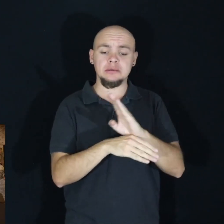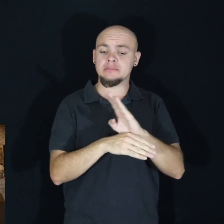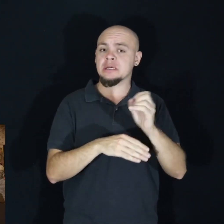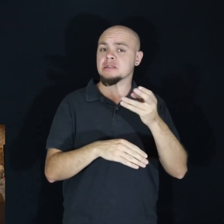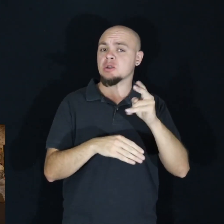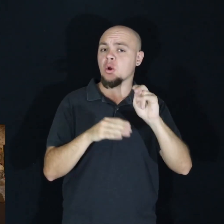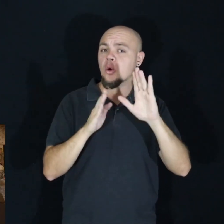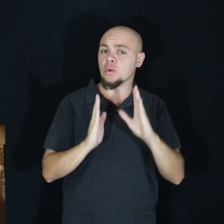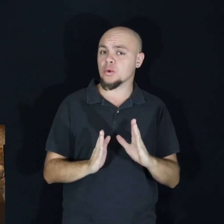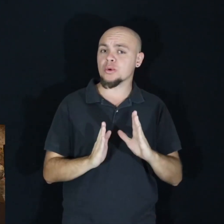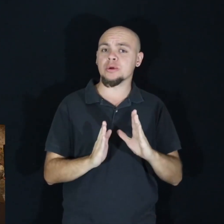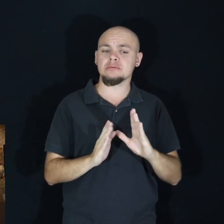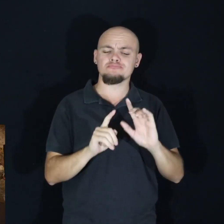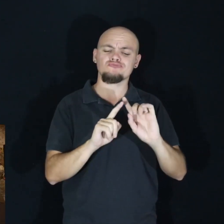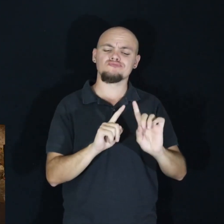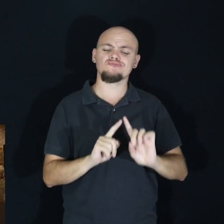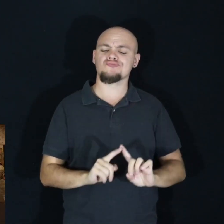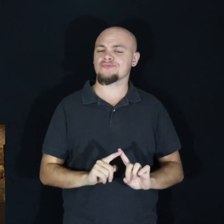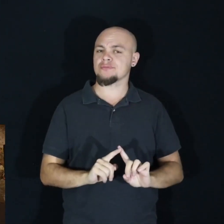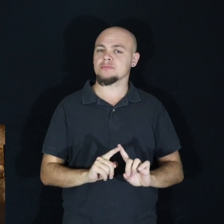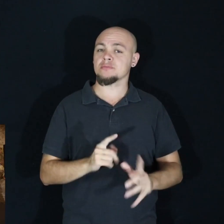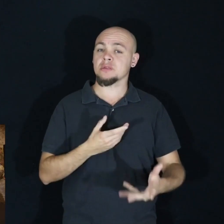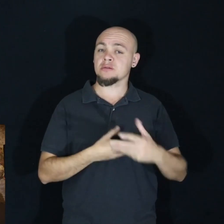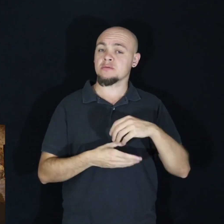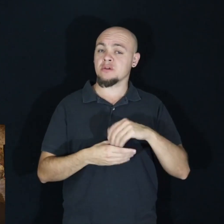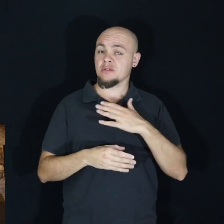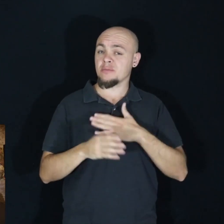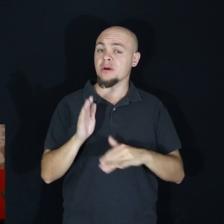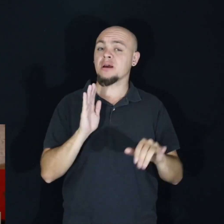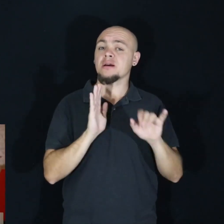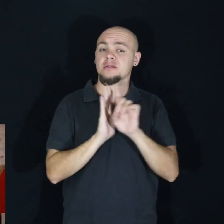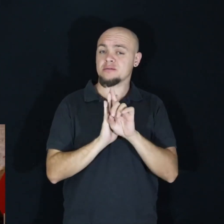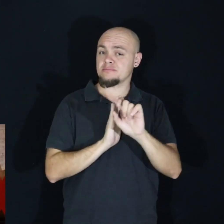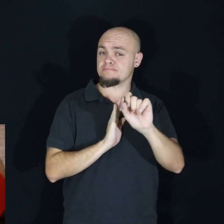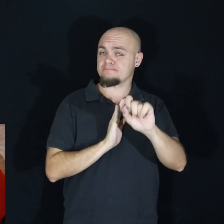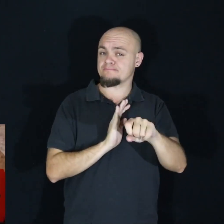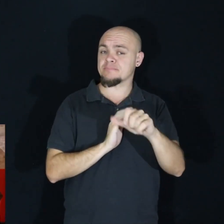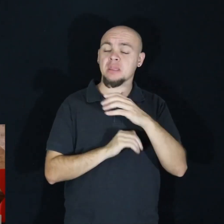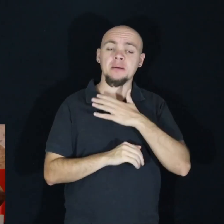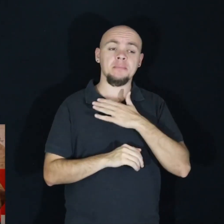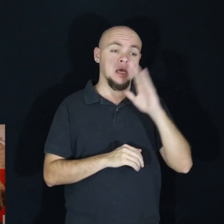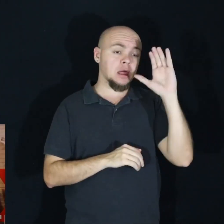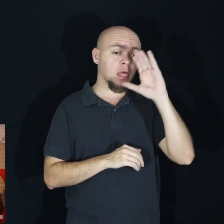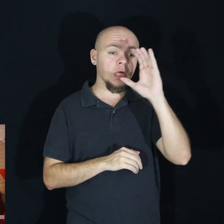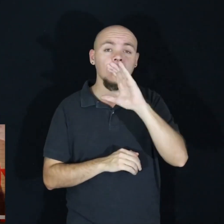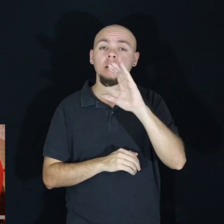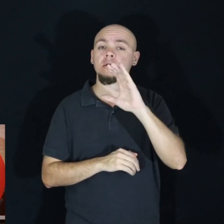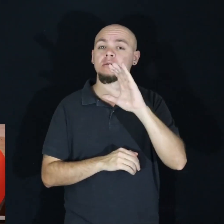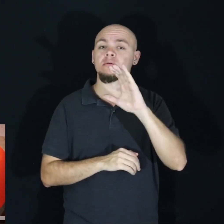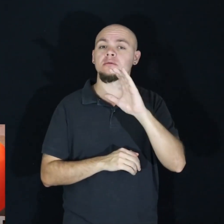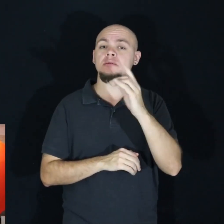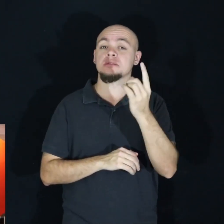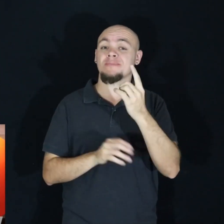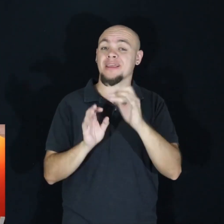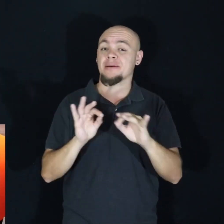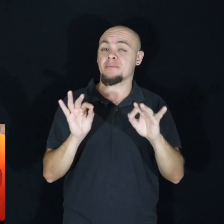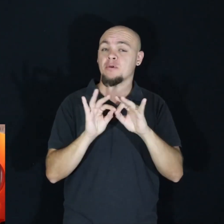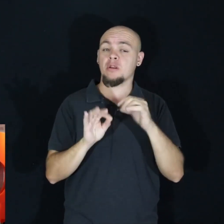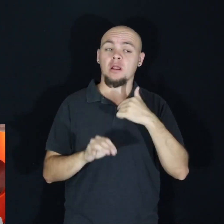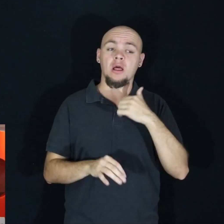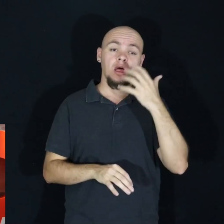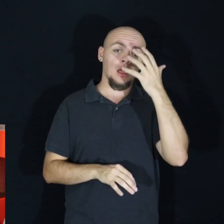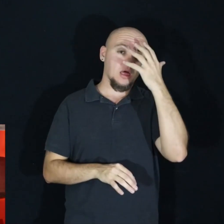I'm many other things, and that's all a part of my identity. But in my search of that, I lost sight of something important: